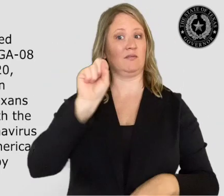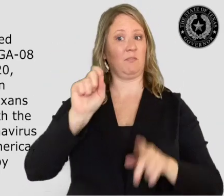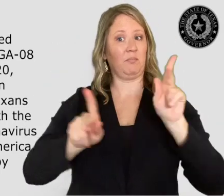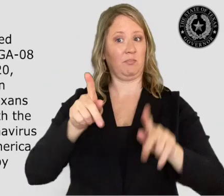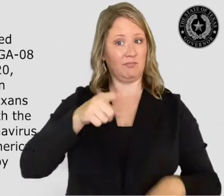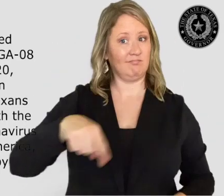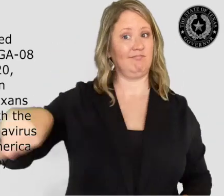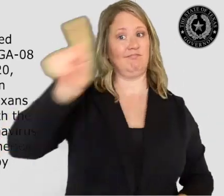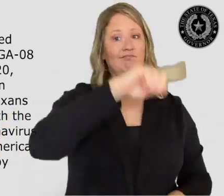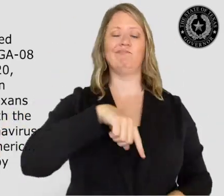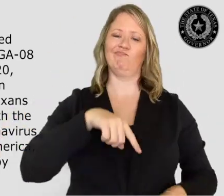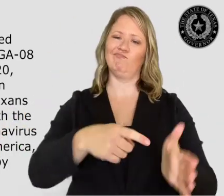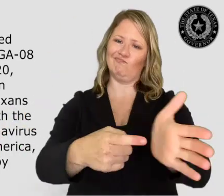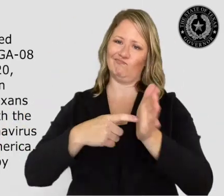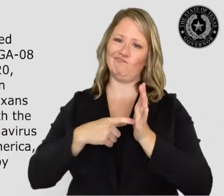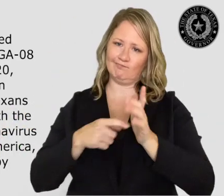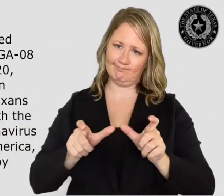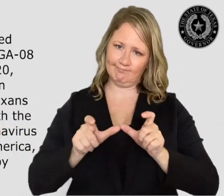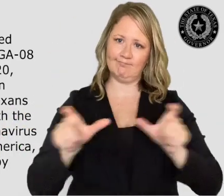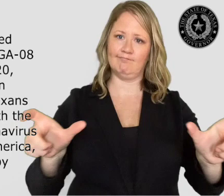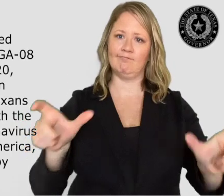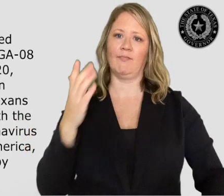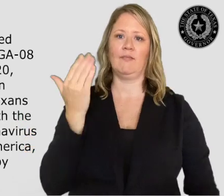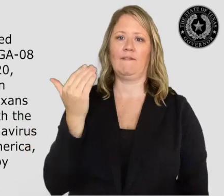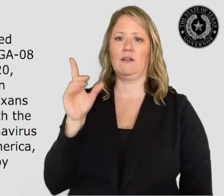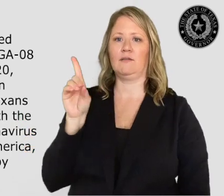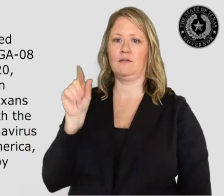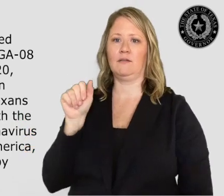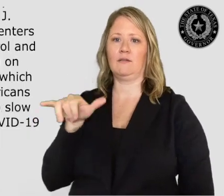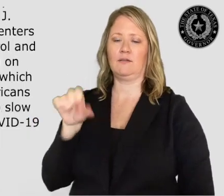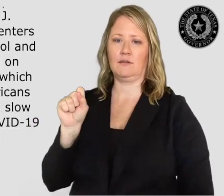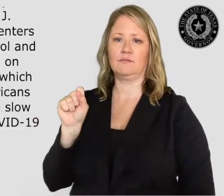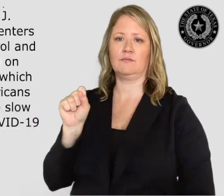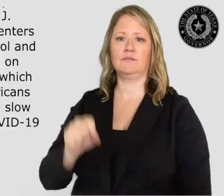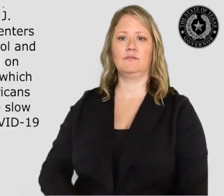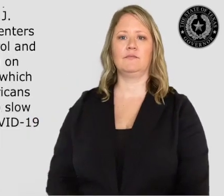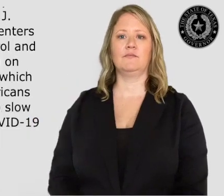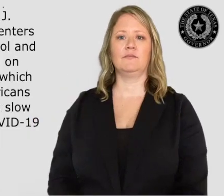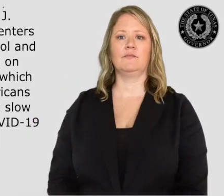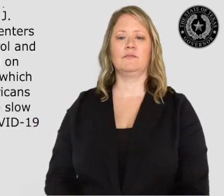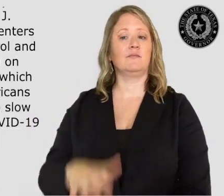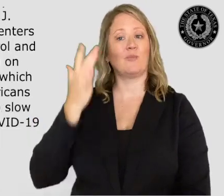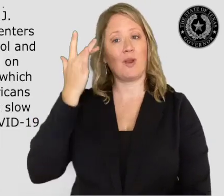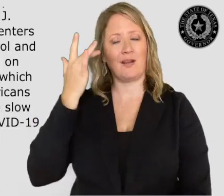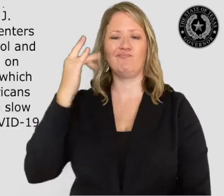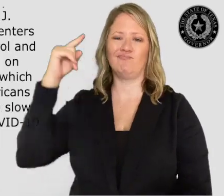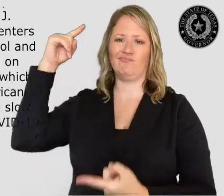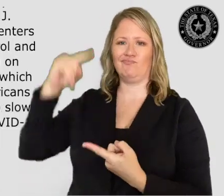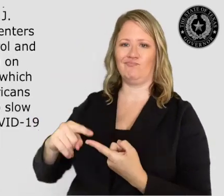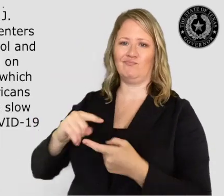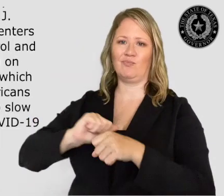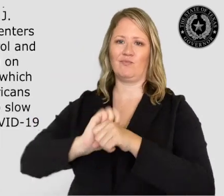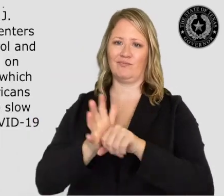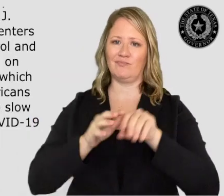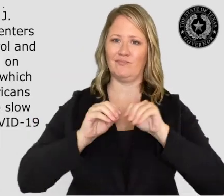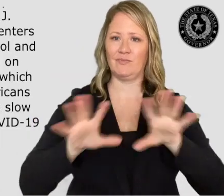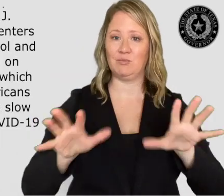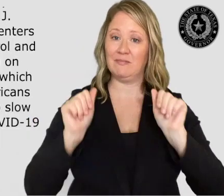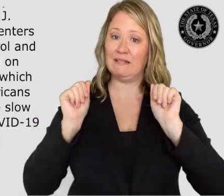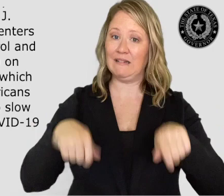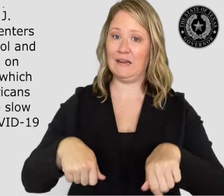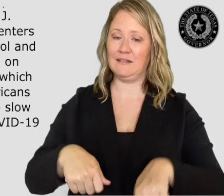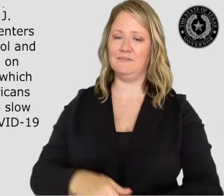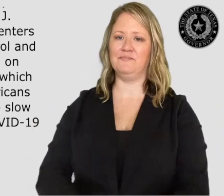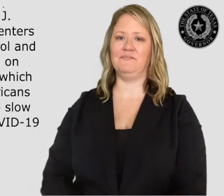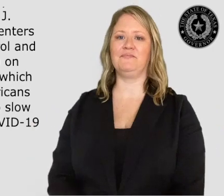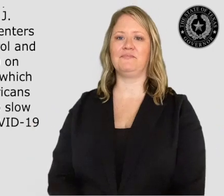with the President's Coronavirus Guidelines for America, as promulgated by President Donald J. Trump and the Centers for Disease